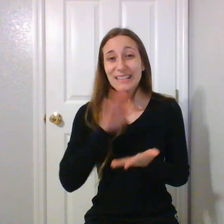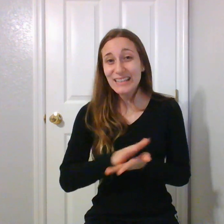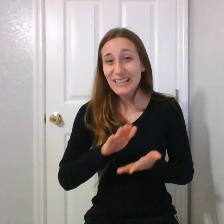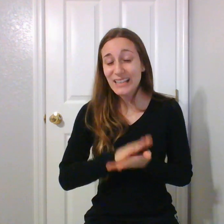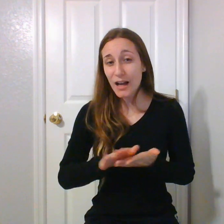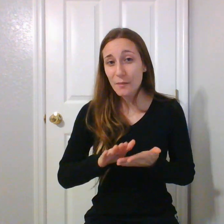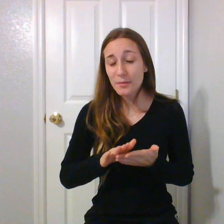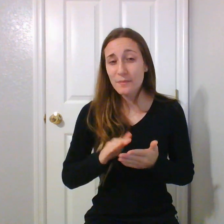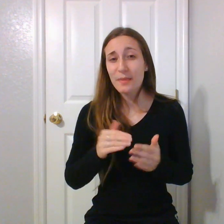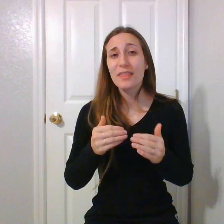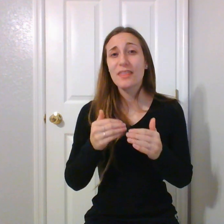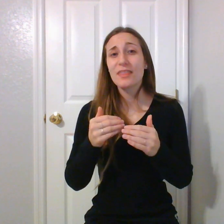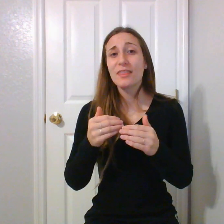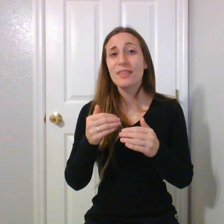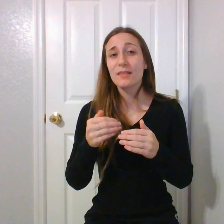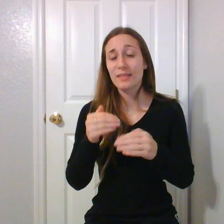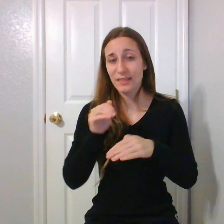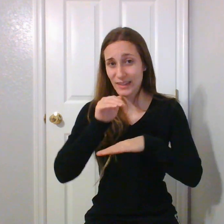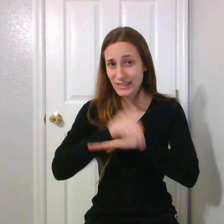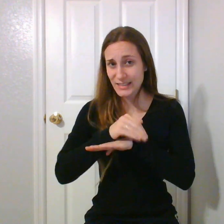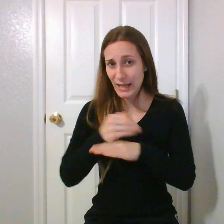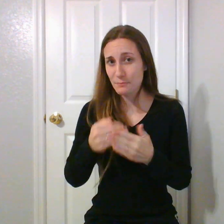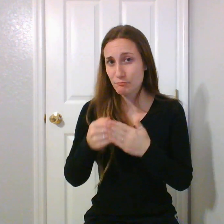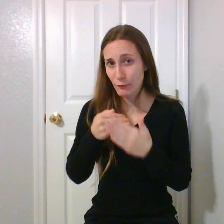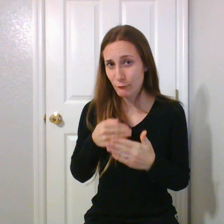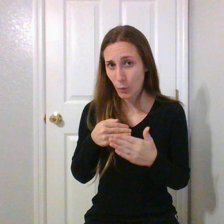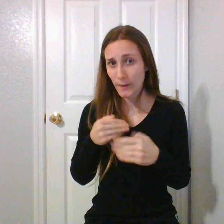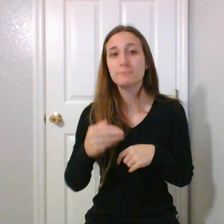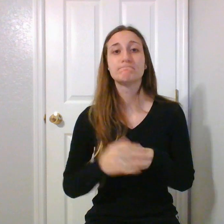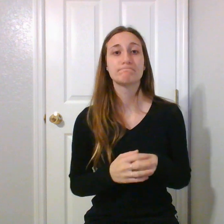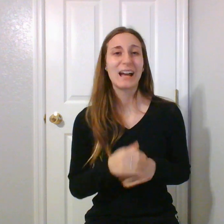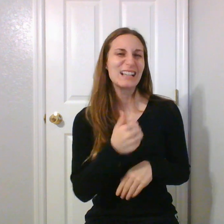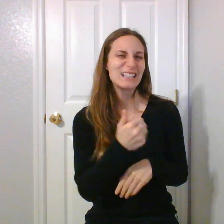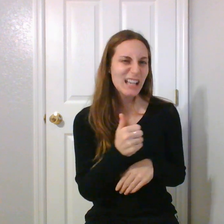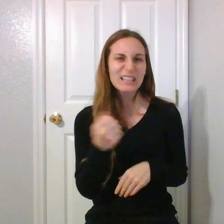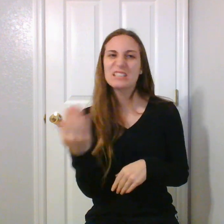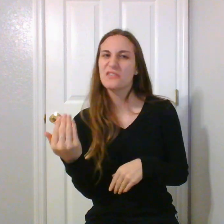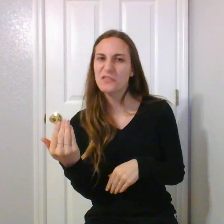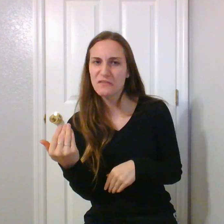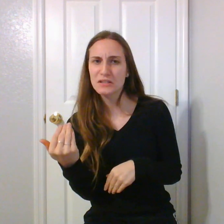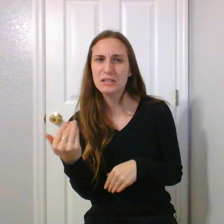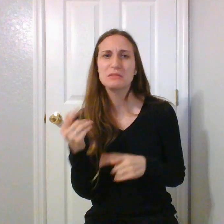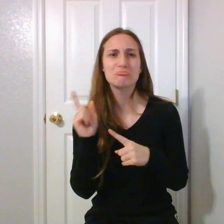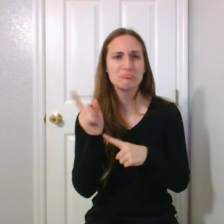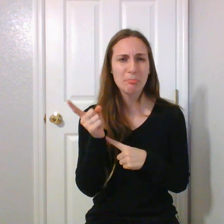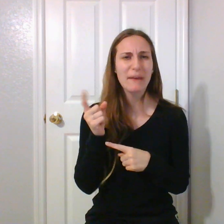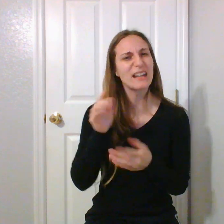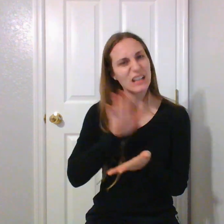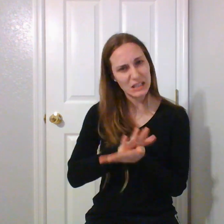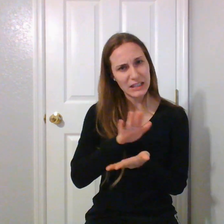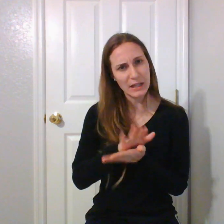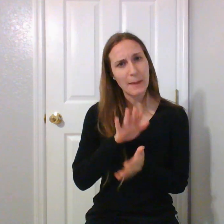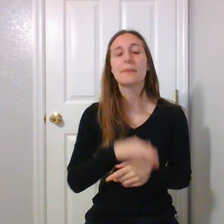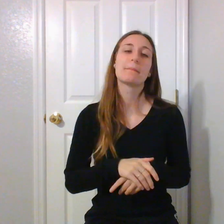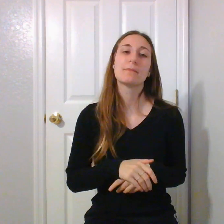you're kind of setting up being able to wake up in a happier mindset so doing a 10 to 15 minute clean will ensure that your environment is